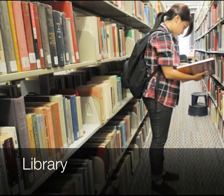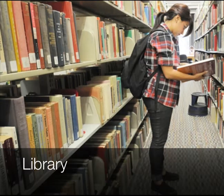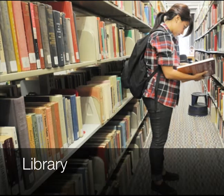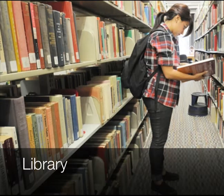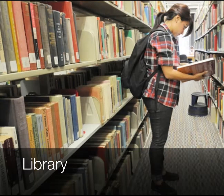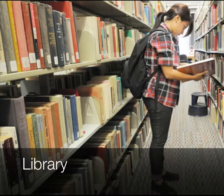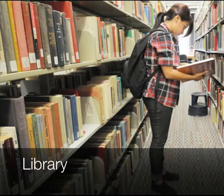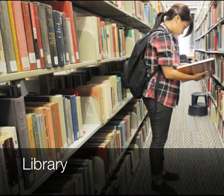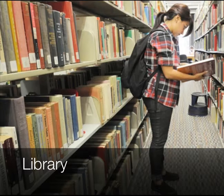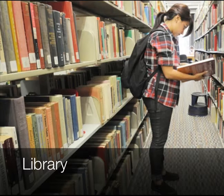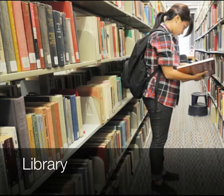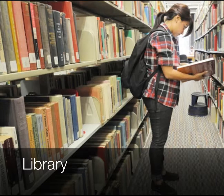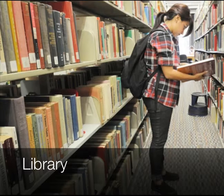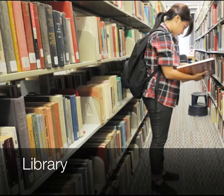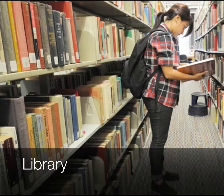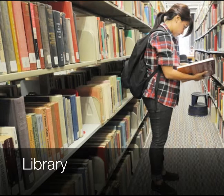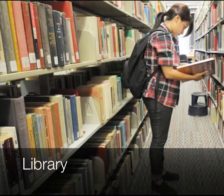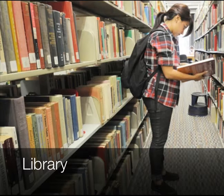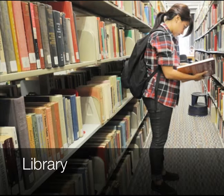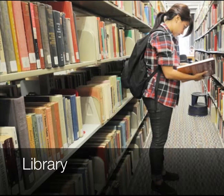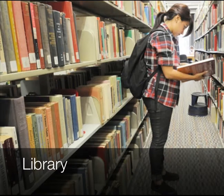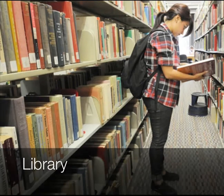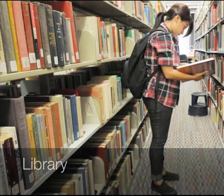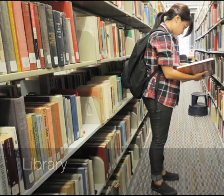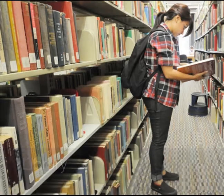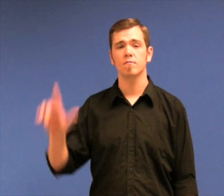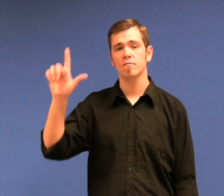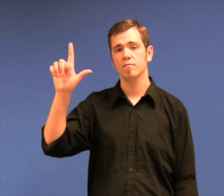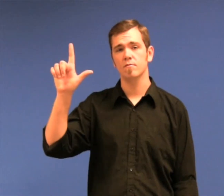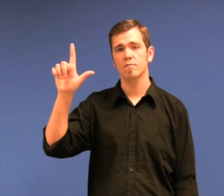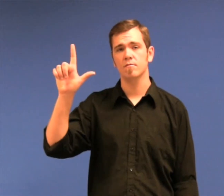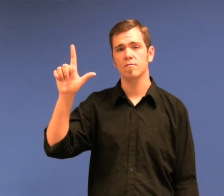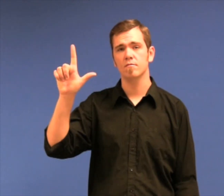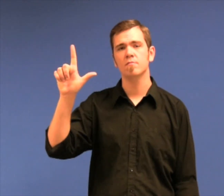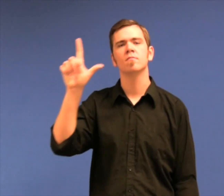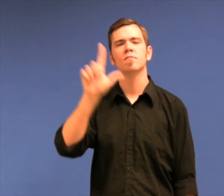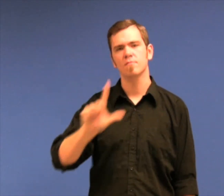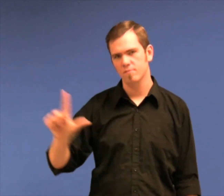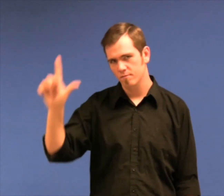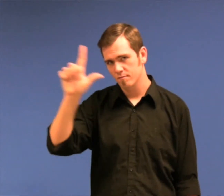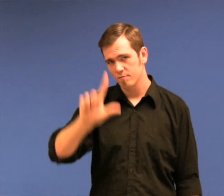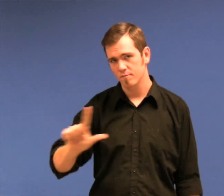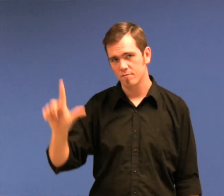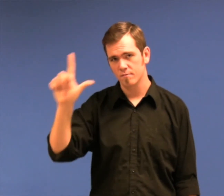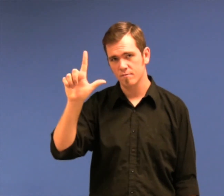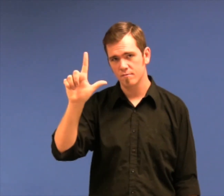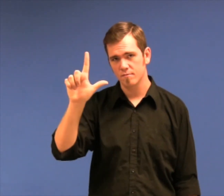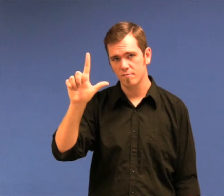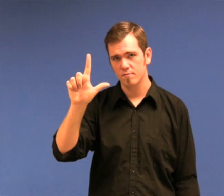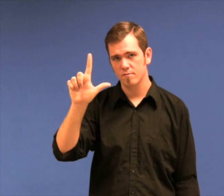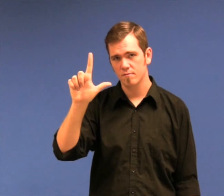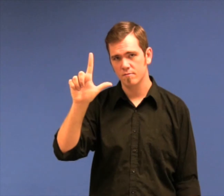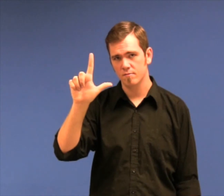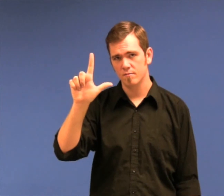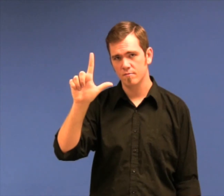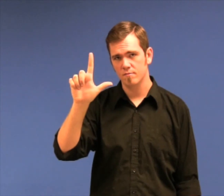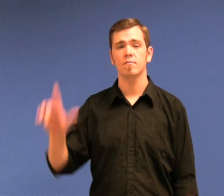Now some places. Let's talk about the library. The sign for library is an L hand, and it's in a circle. Library.